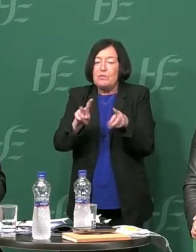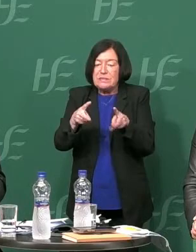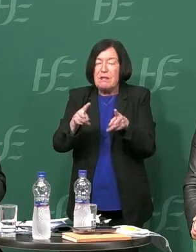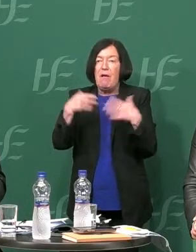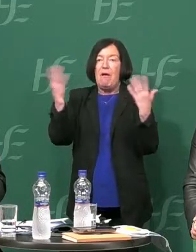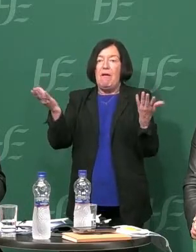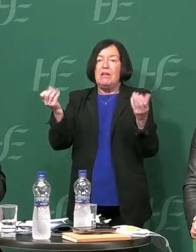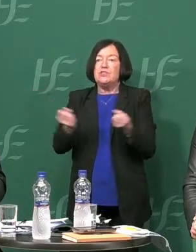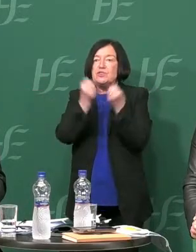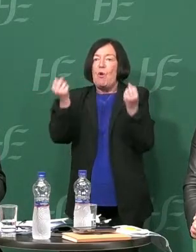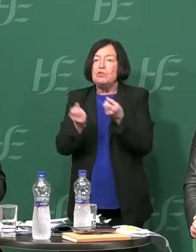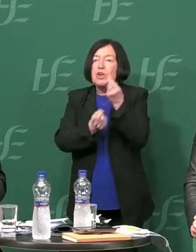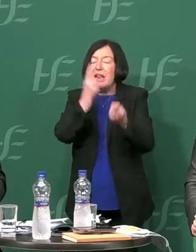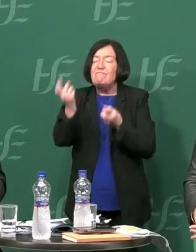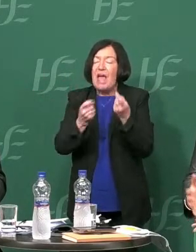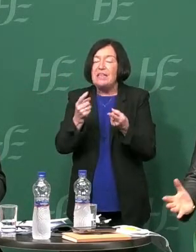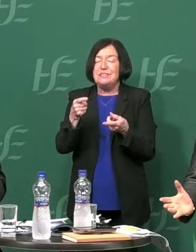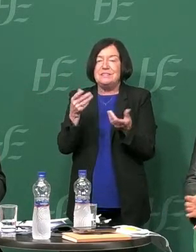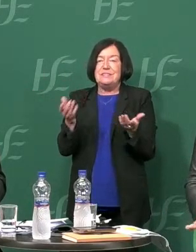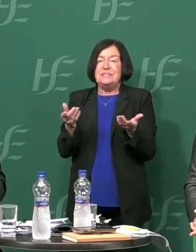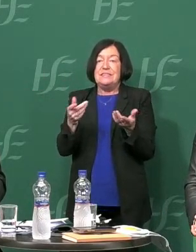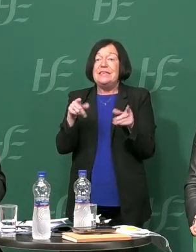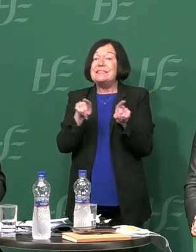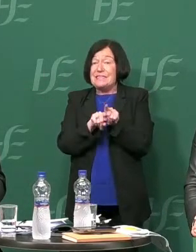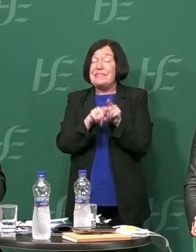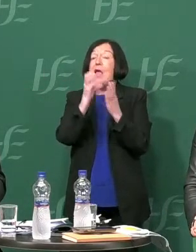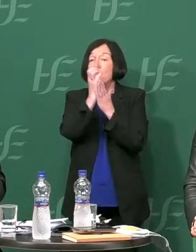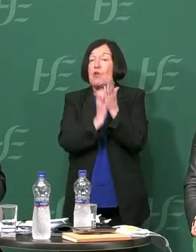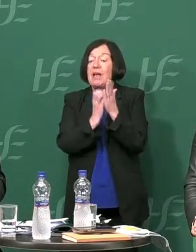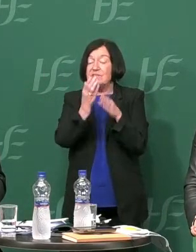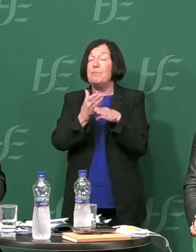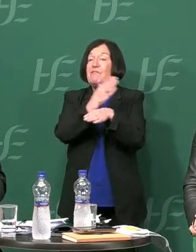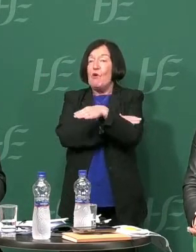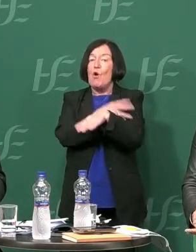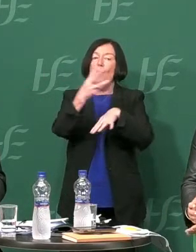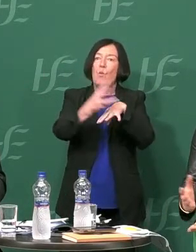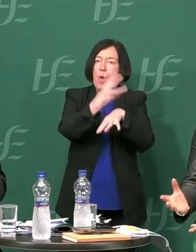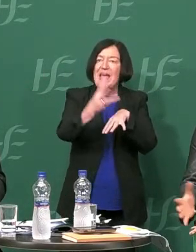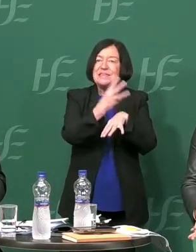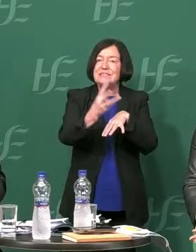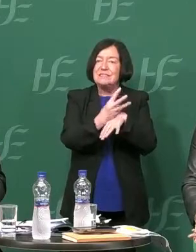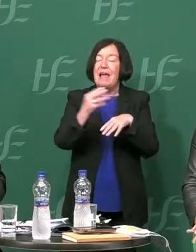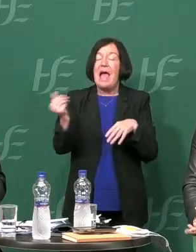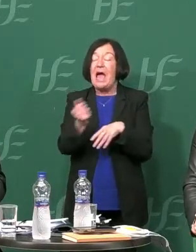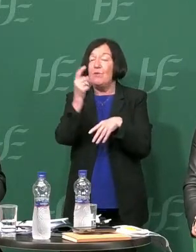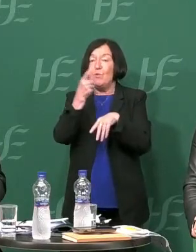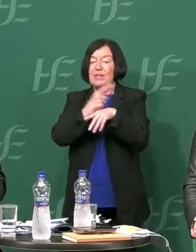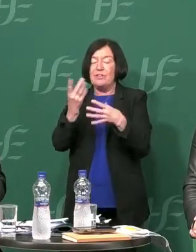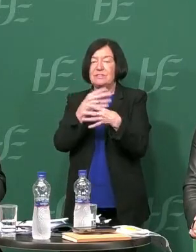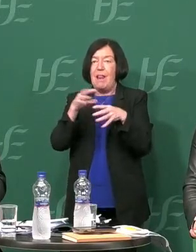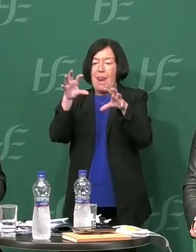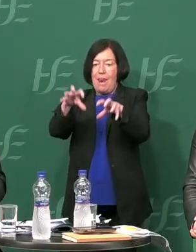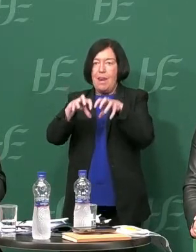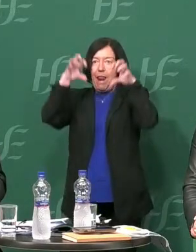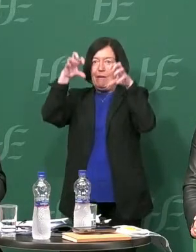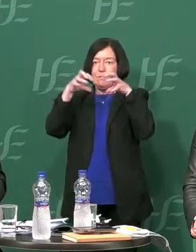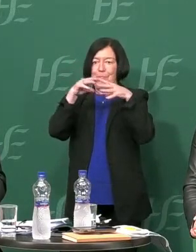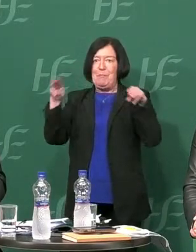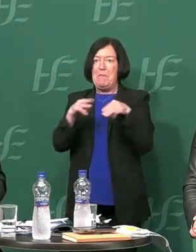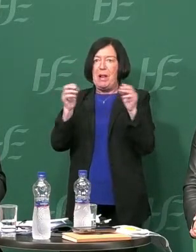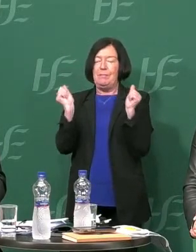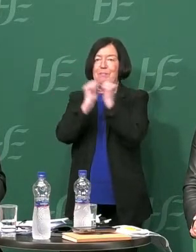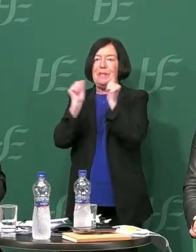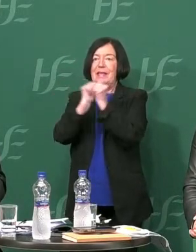social events, it's the same criteria really as before, weddings, anything where there's large groups of people